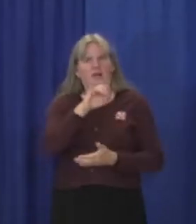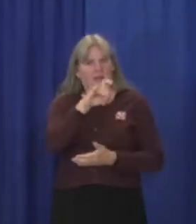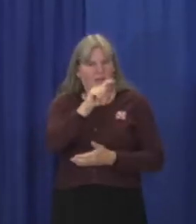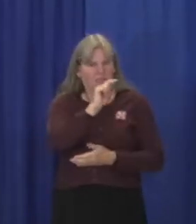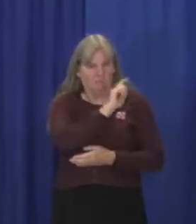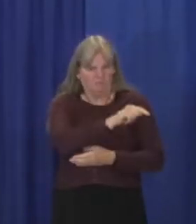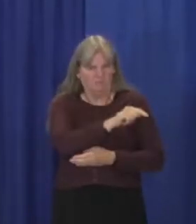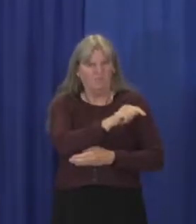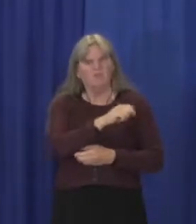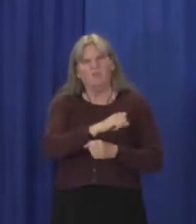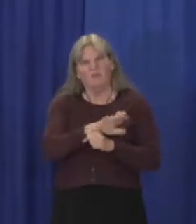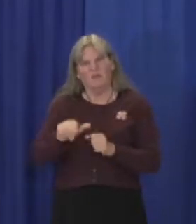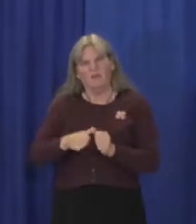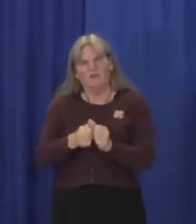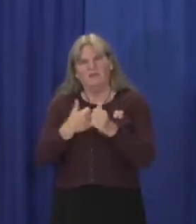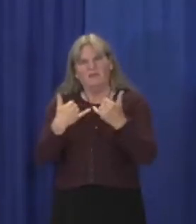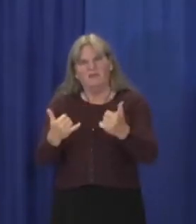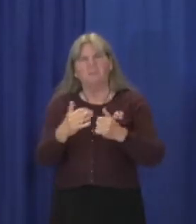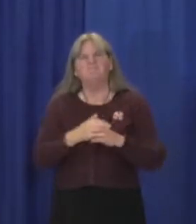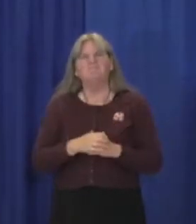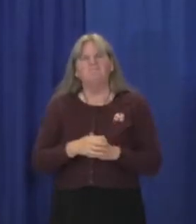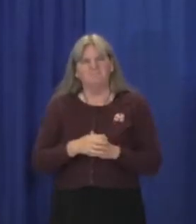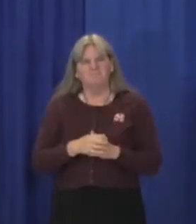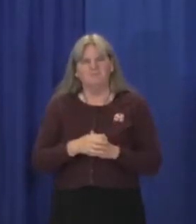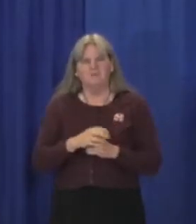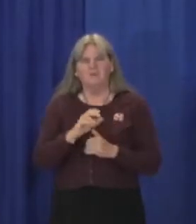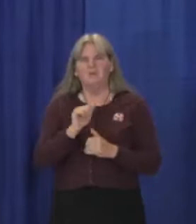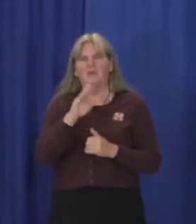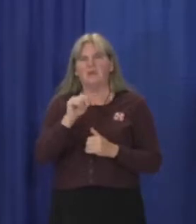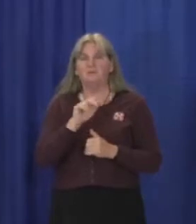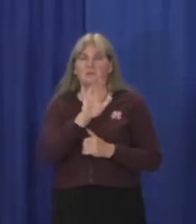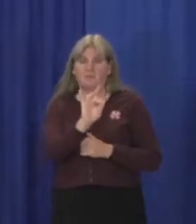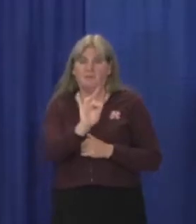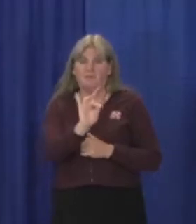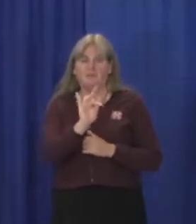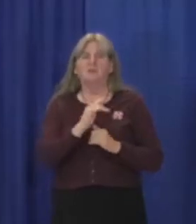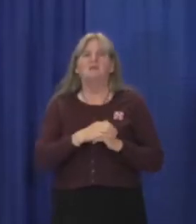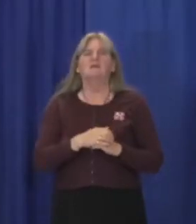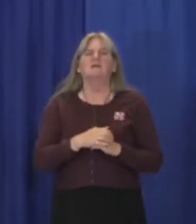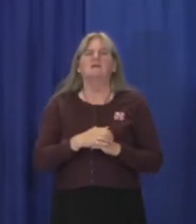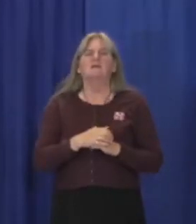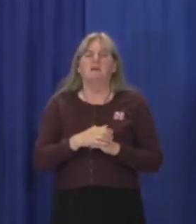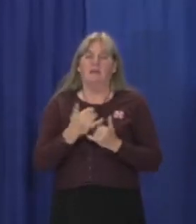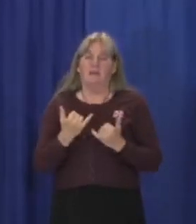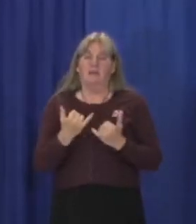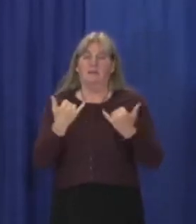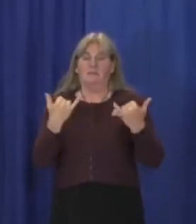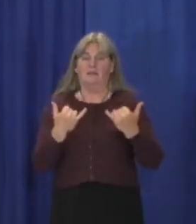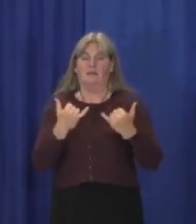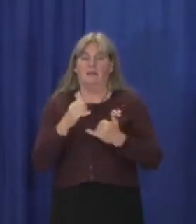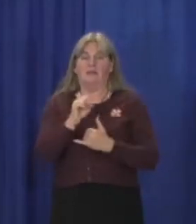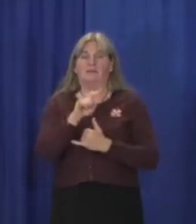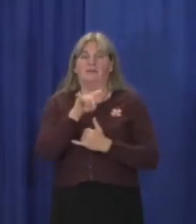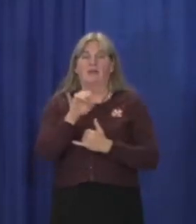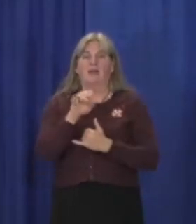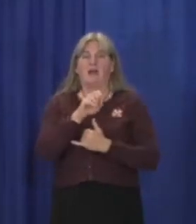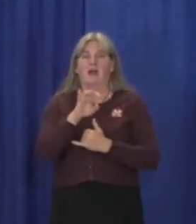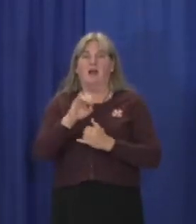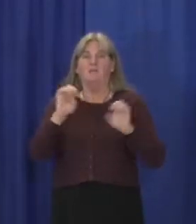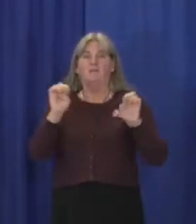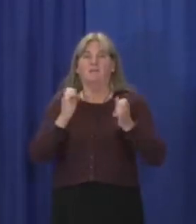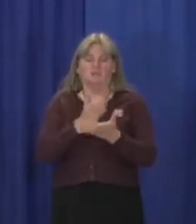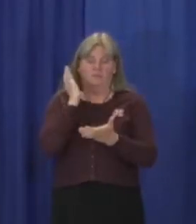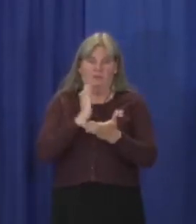for this COVID-19 update. On August 25th, which is the day that the state of emergency